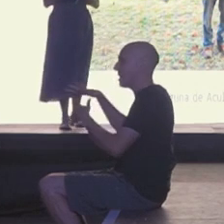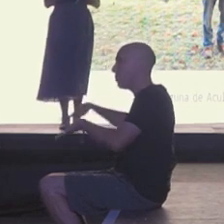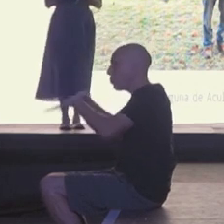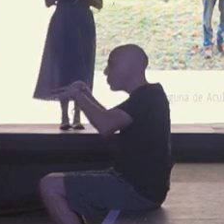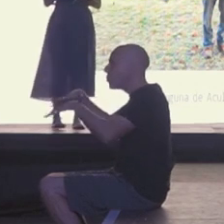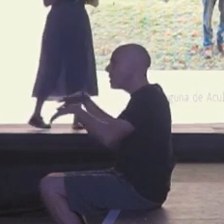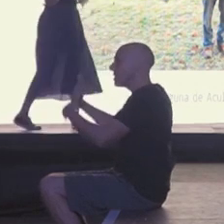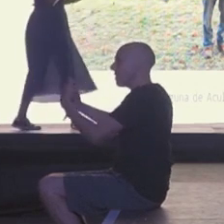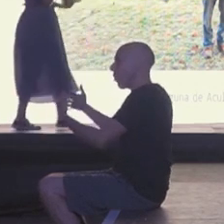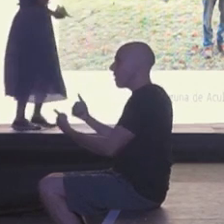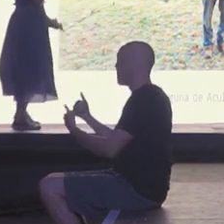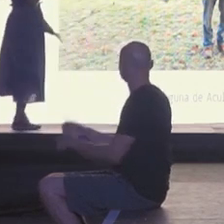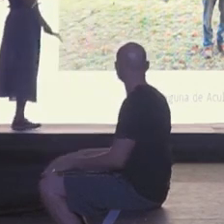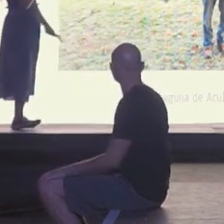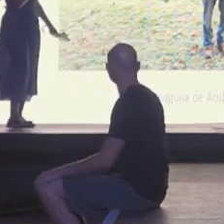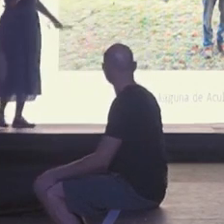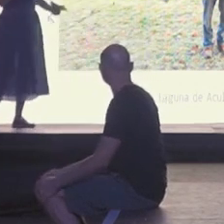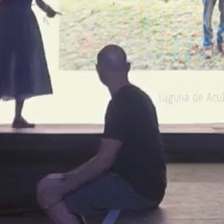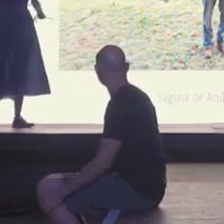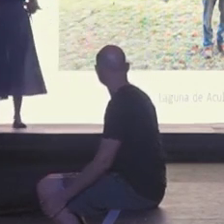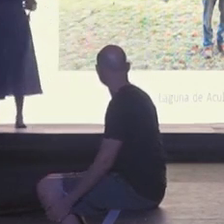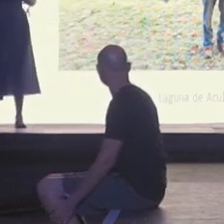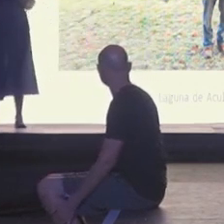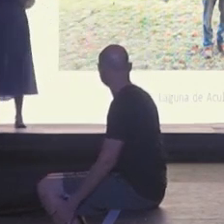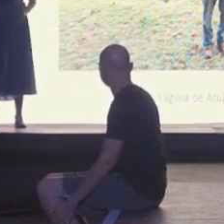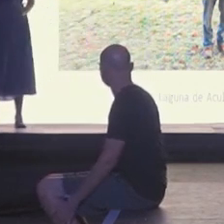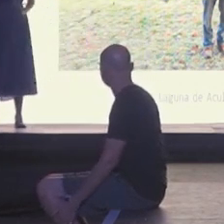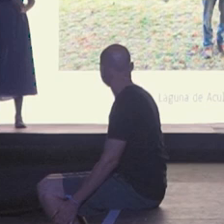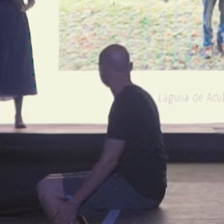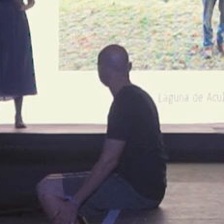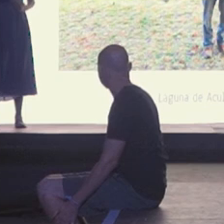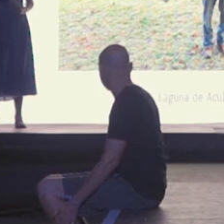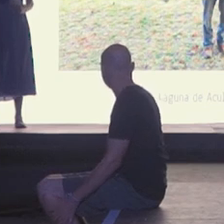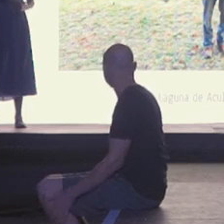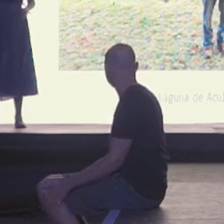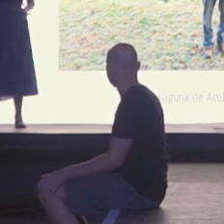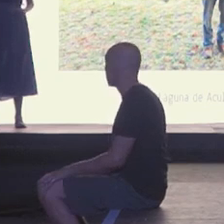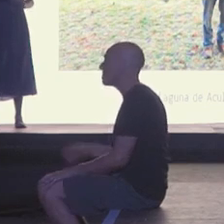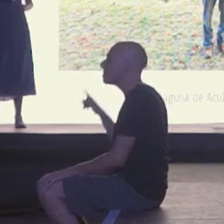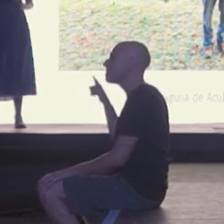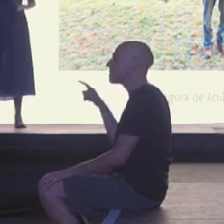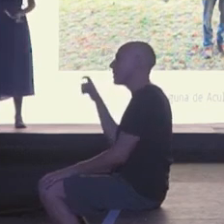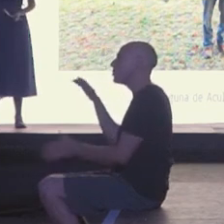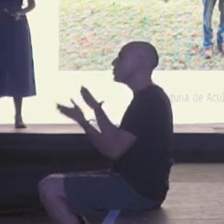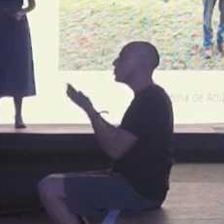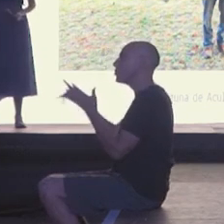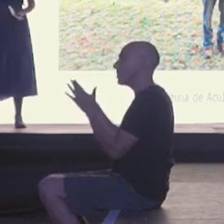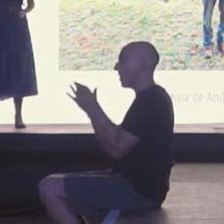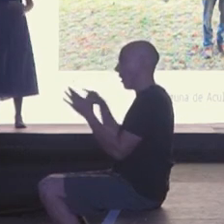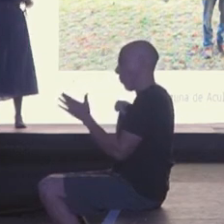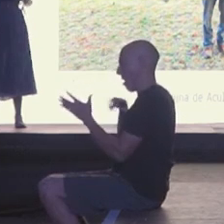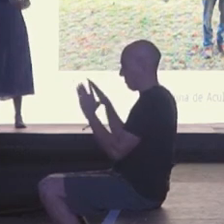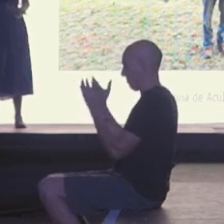in Chile. So Chile, due to its geographical location, is particularly vulnerable to the impacts of climate